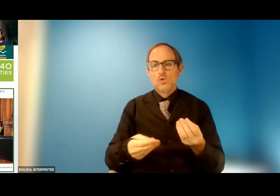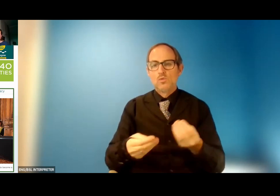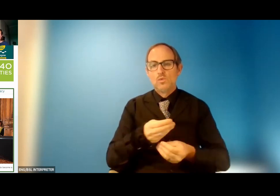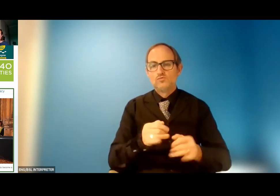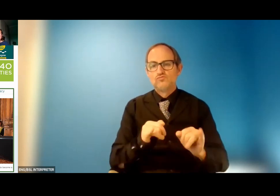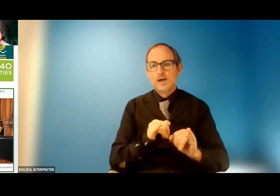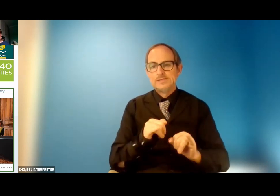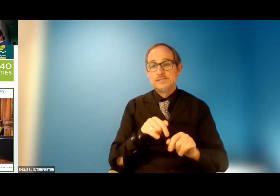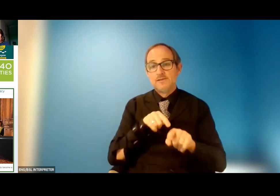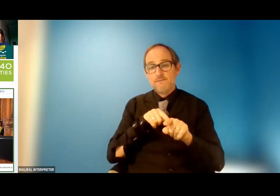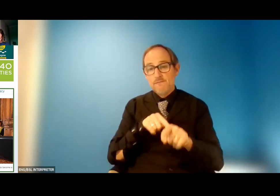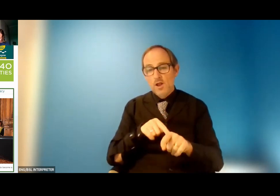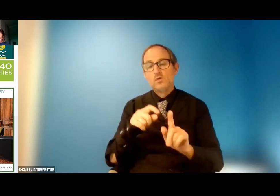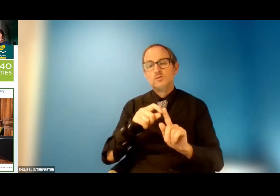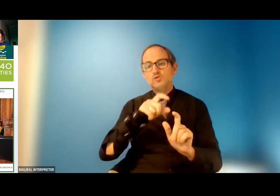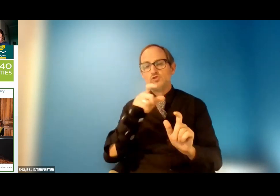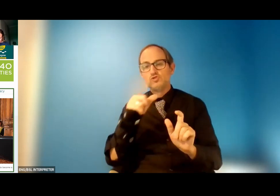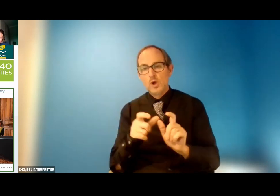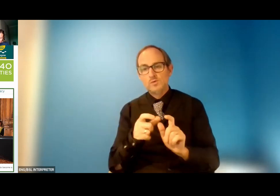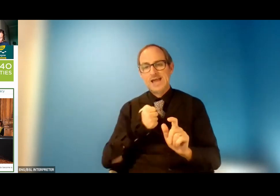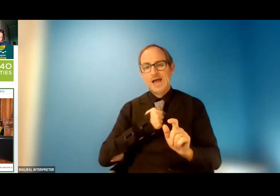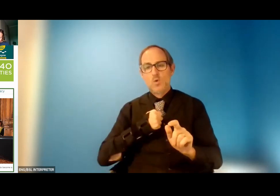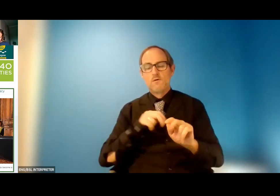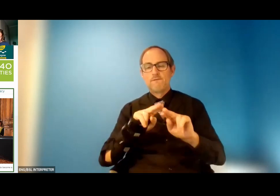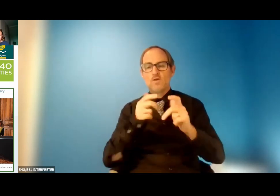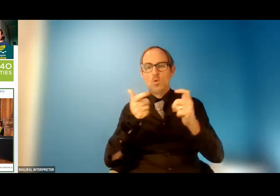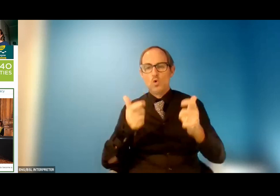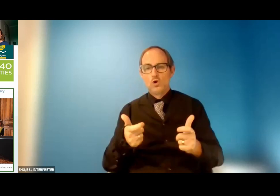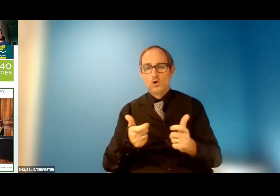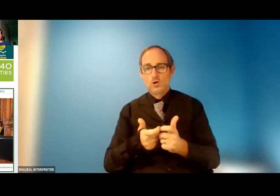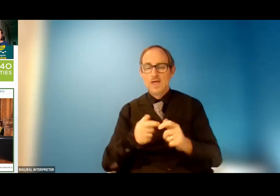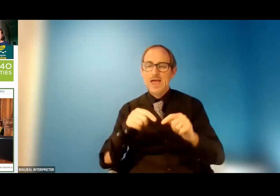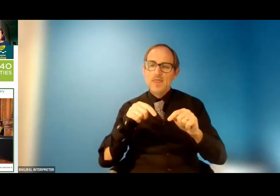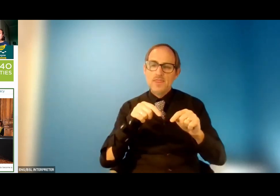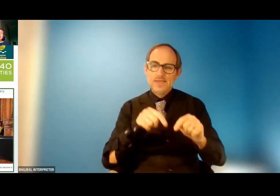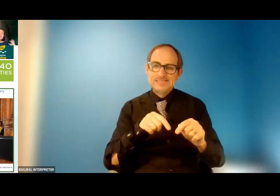framework. So this city-university partnership